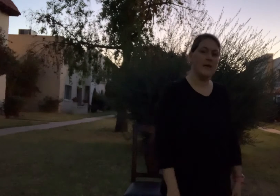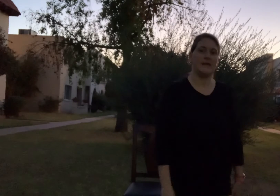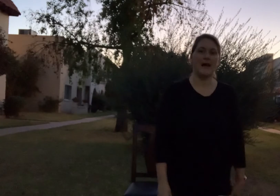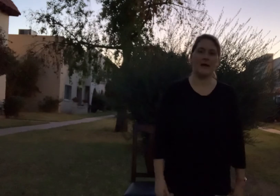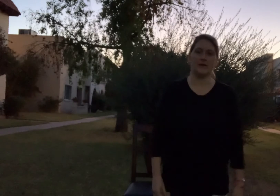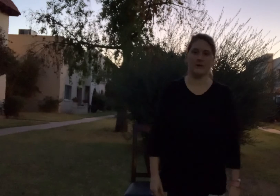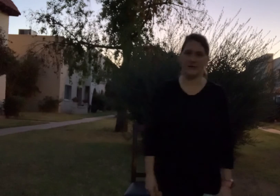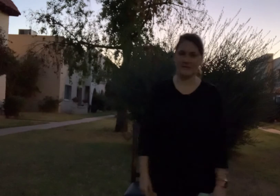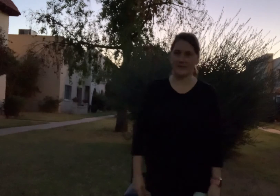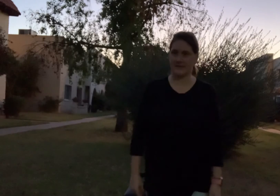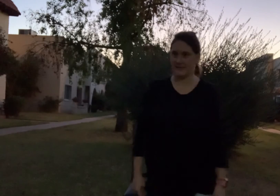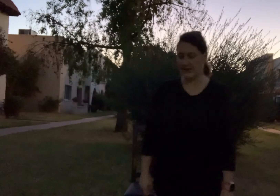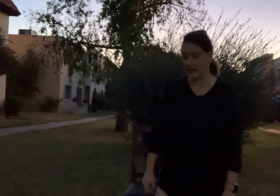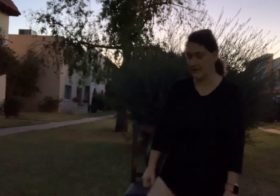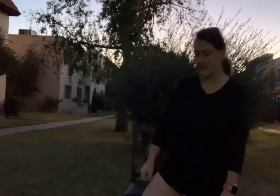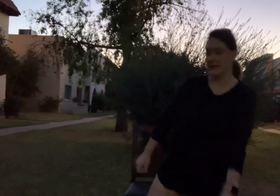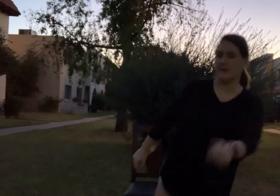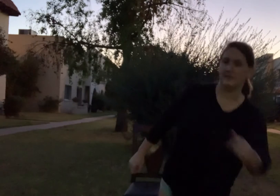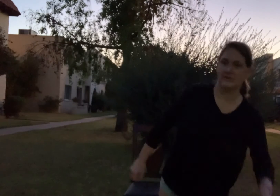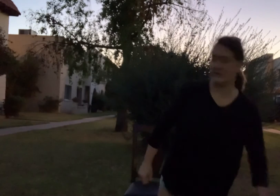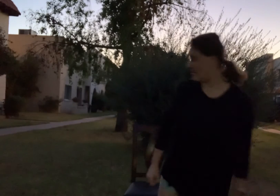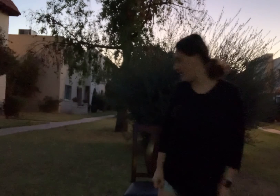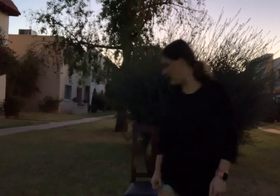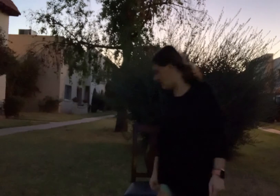So all right, let's get this started.